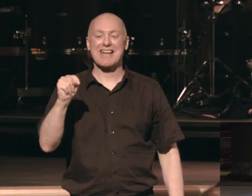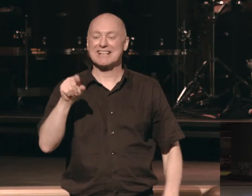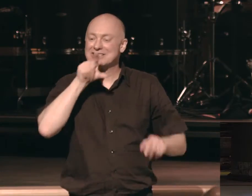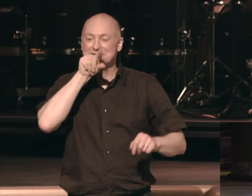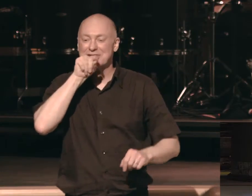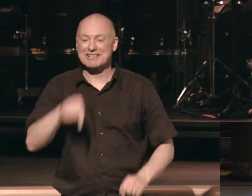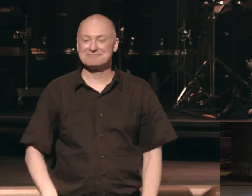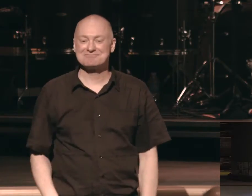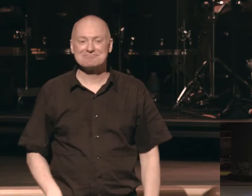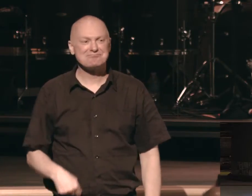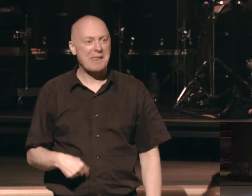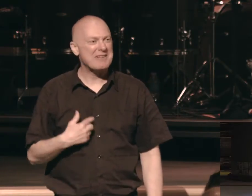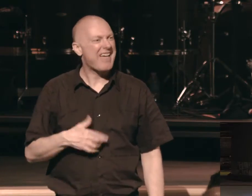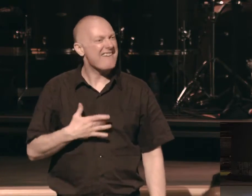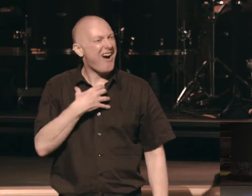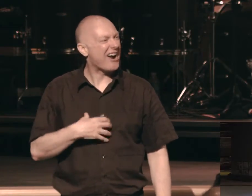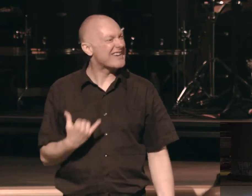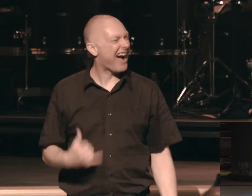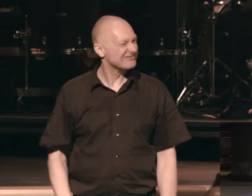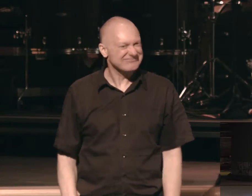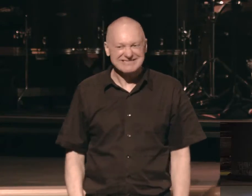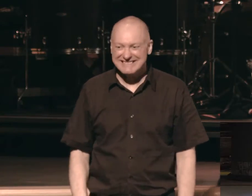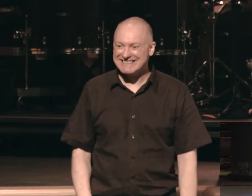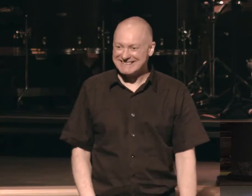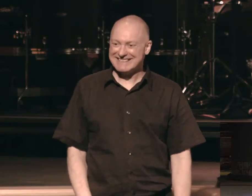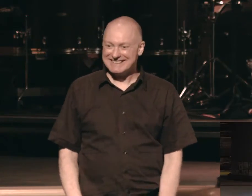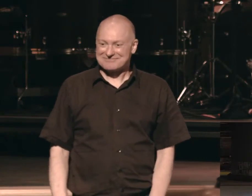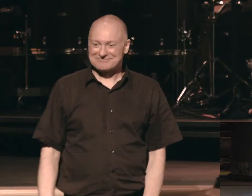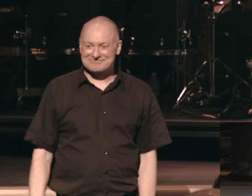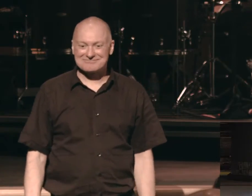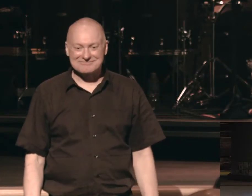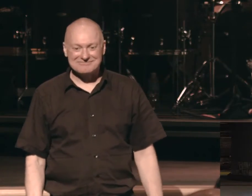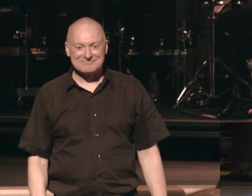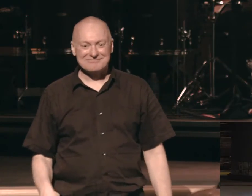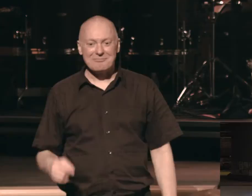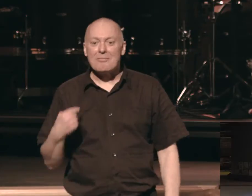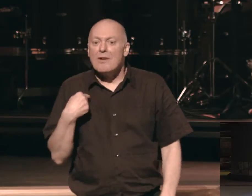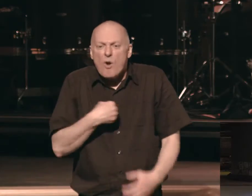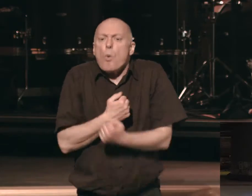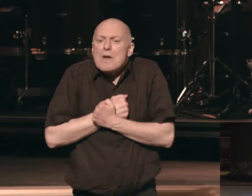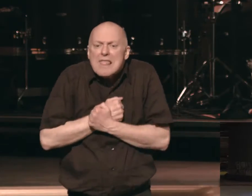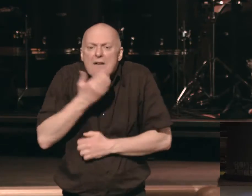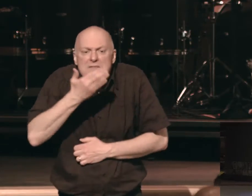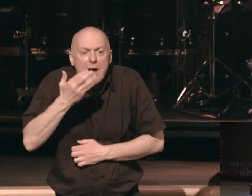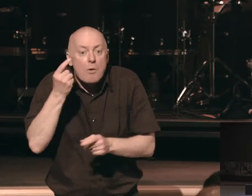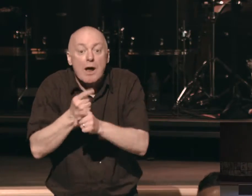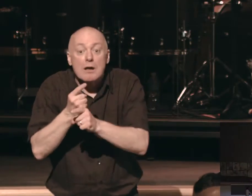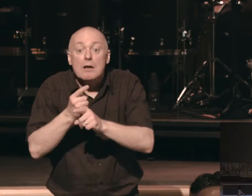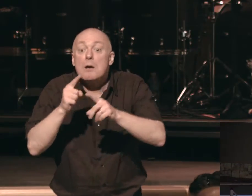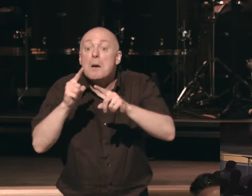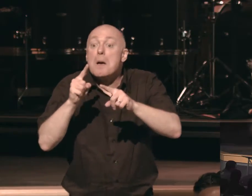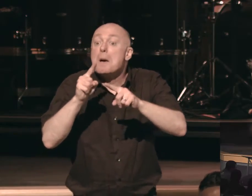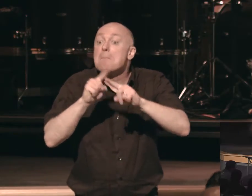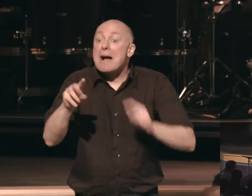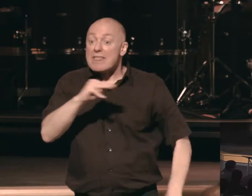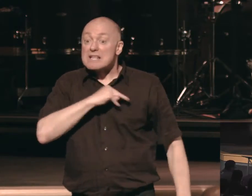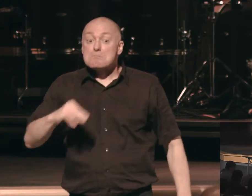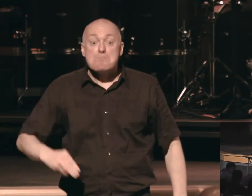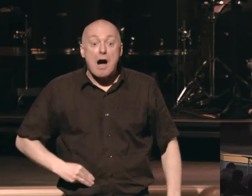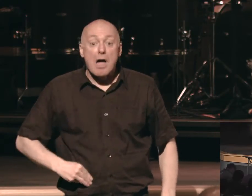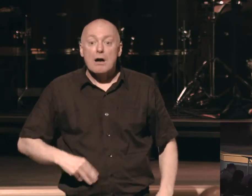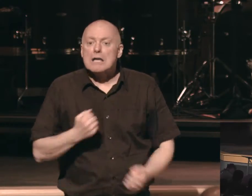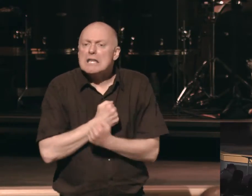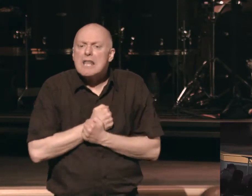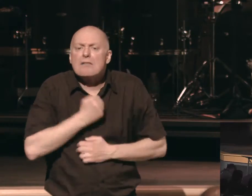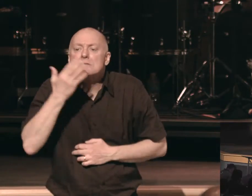I got a little bit hungry. Did you get a little bit hungry just there? Just there? Hey, we love the smell of certain things, but listen, the Messiah, he delights